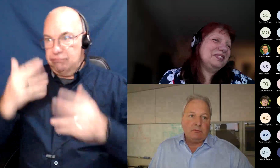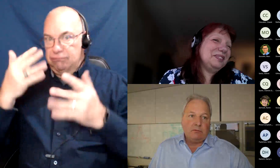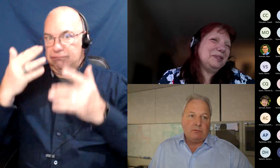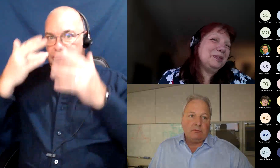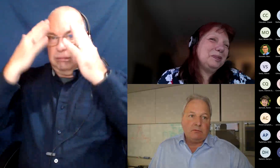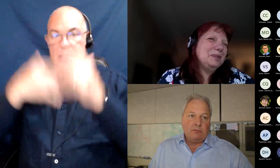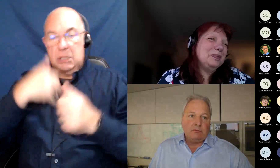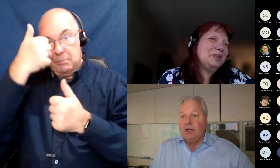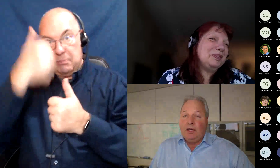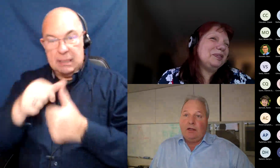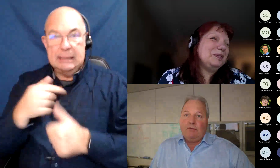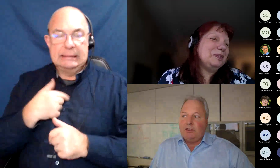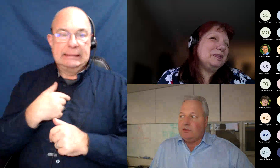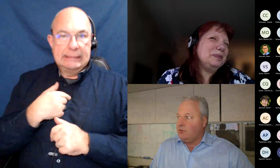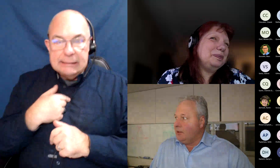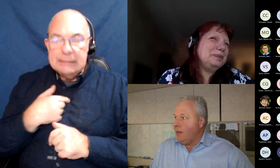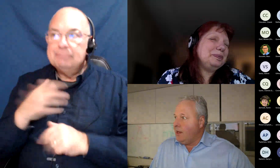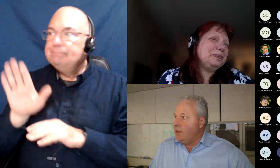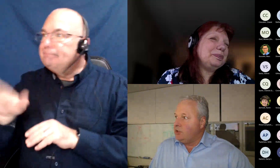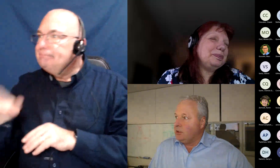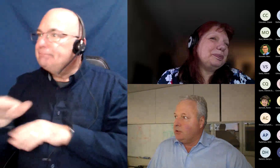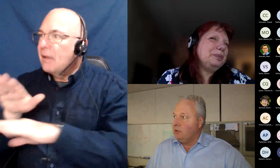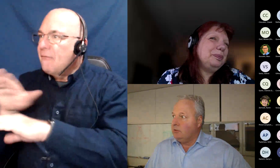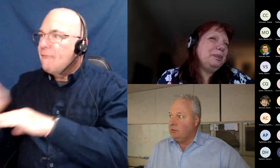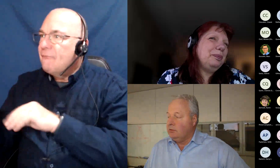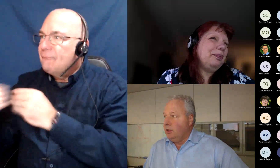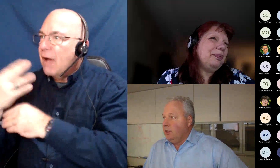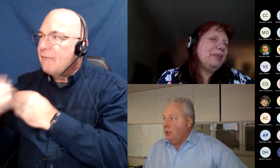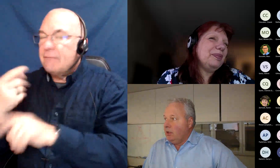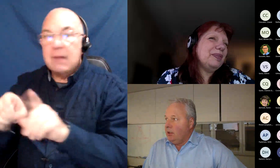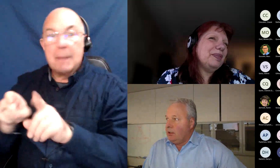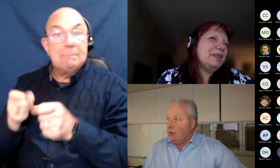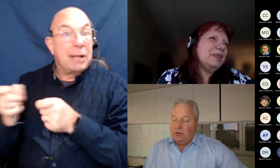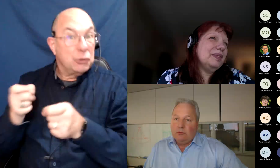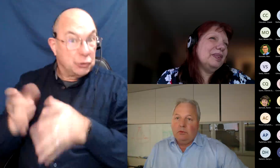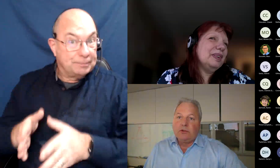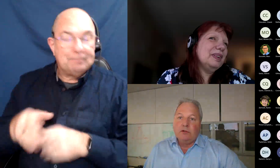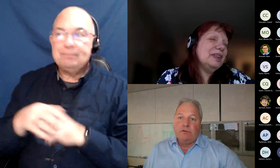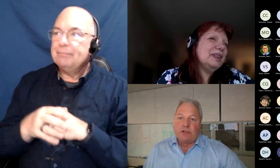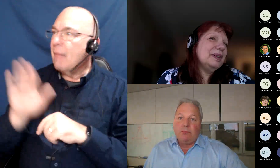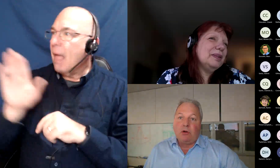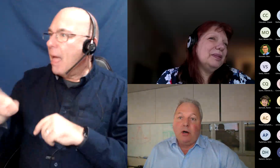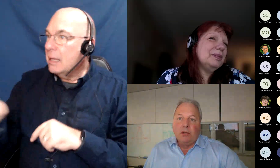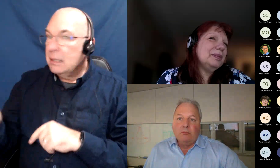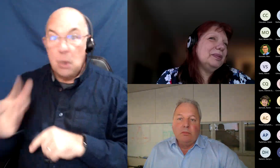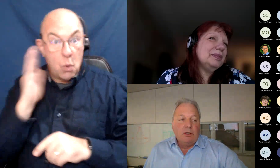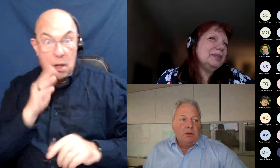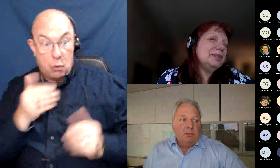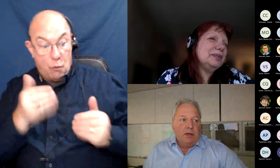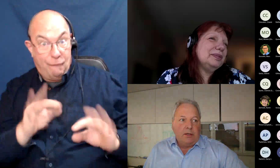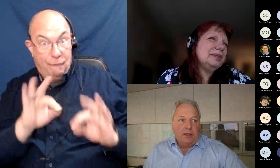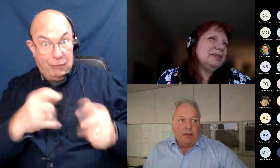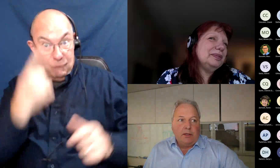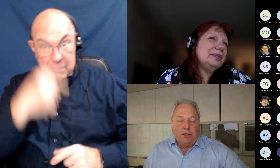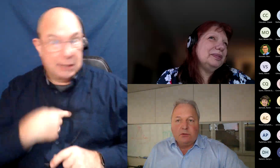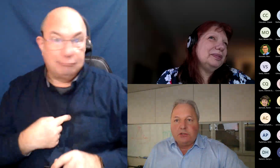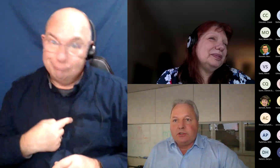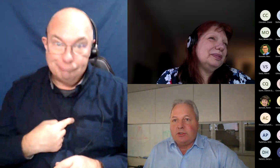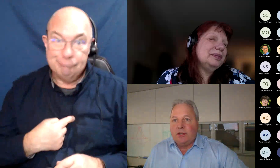I remember getting a bit of advice from my manager who, wasn't going to fix my problem,